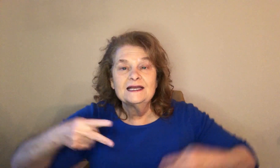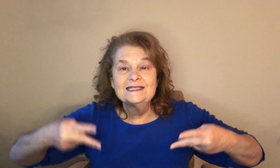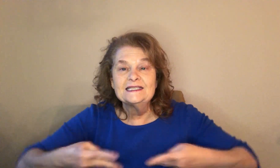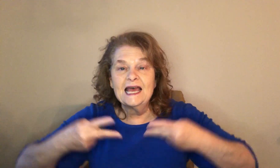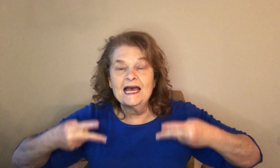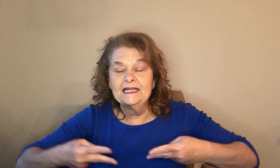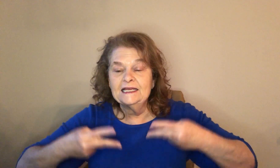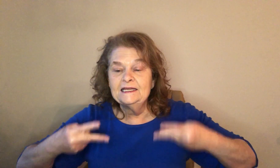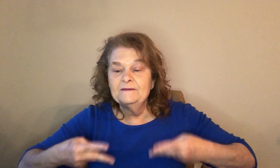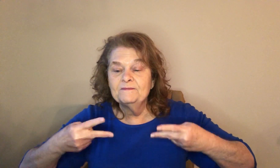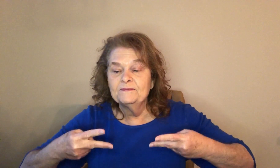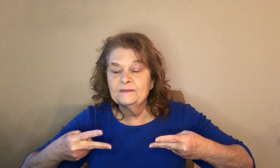Salad,